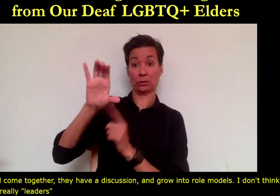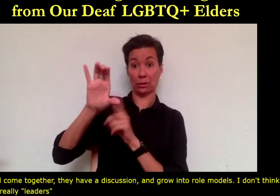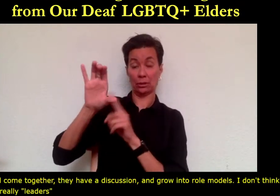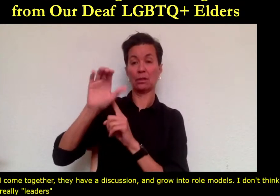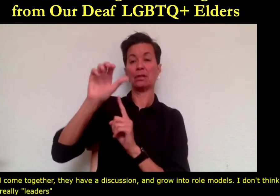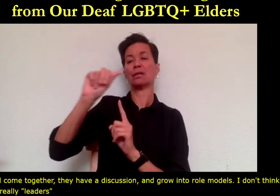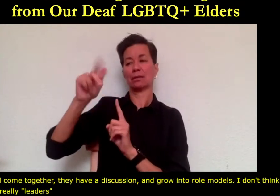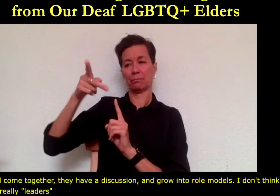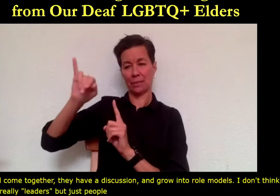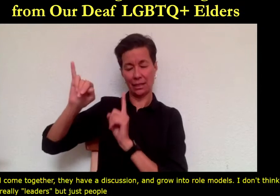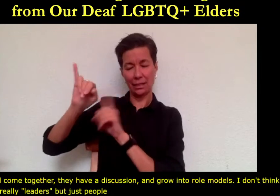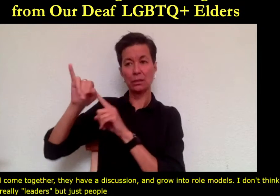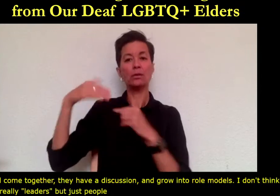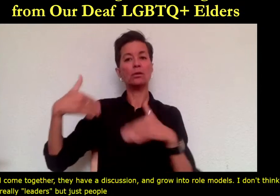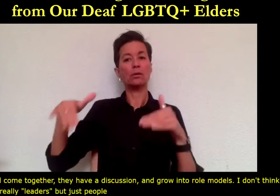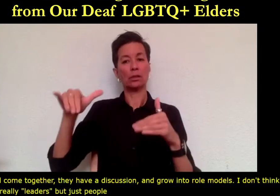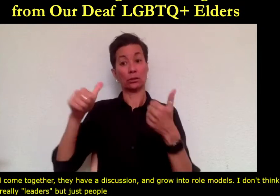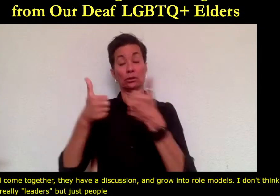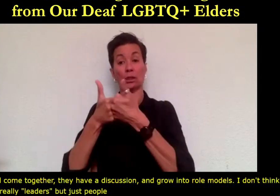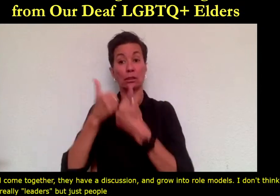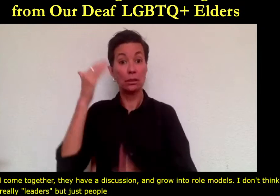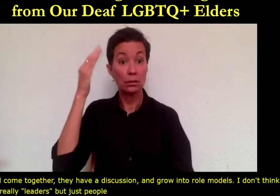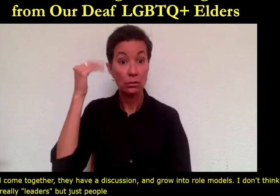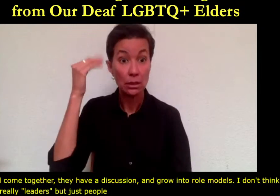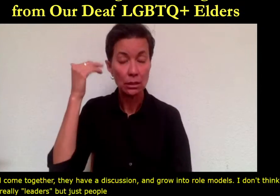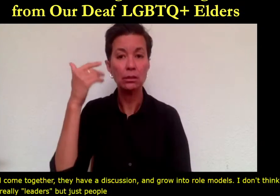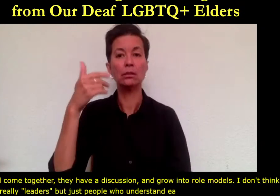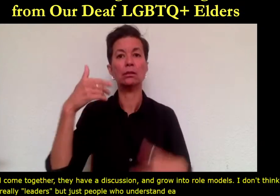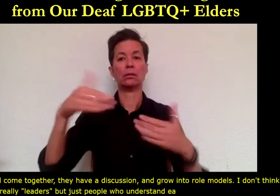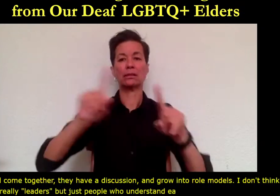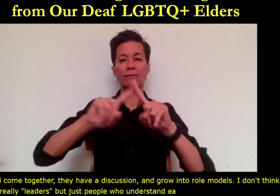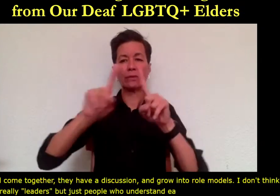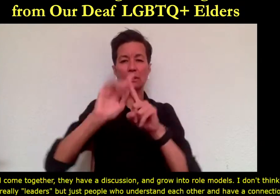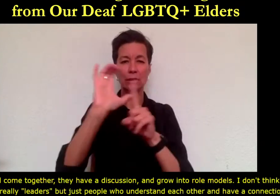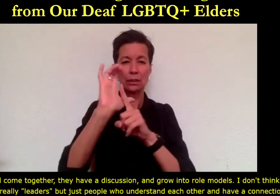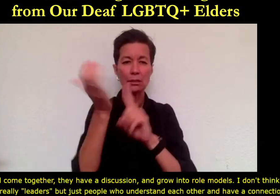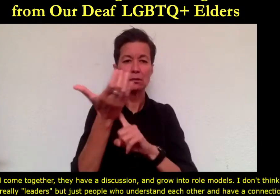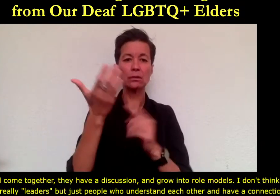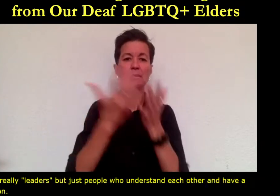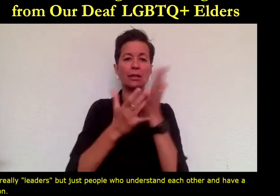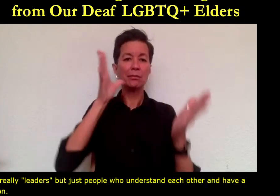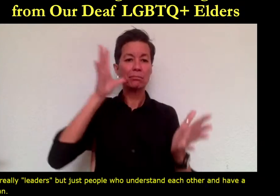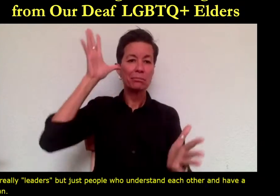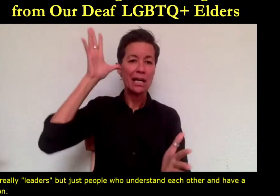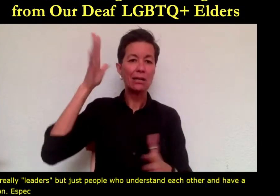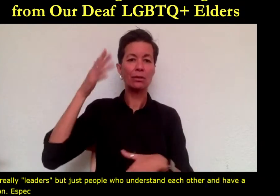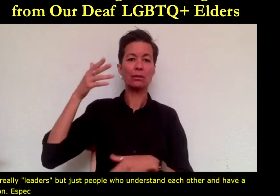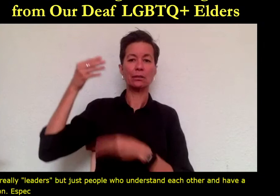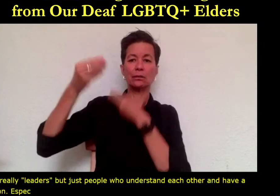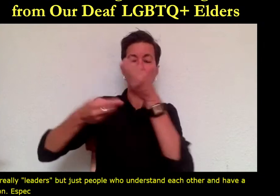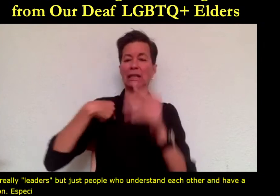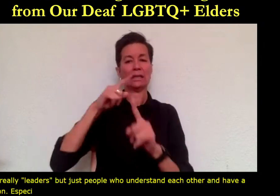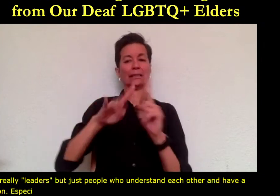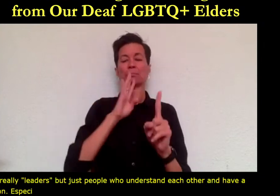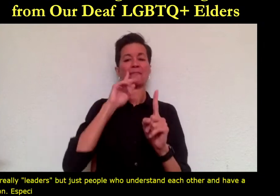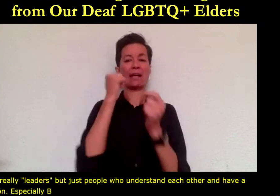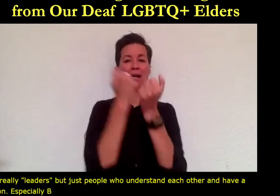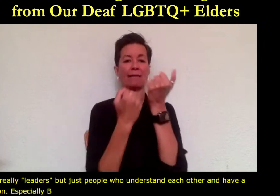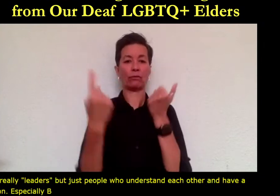especially bipoc people and api uh it's a challenge because within different cultures you know